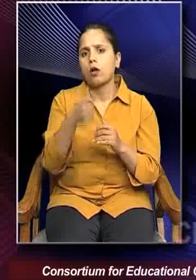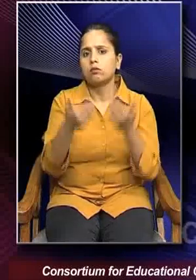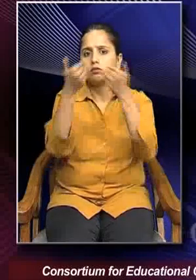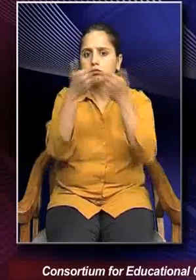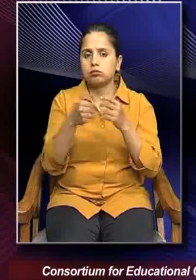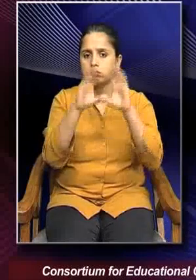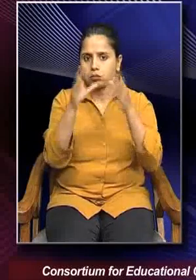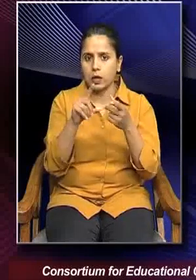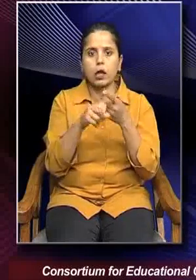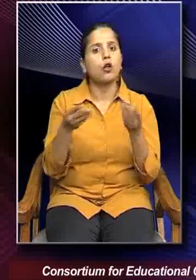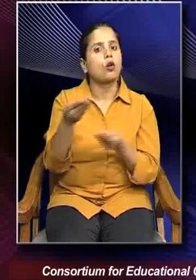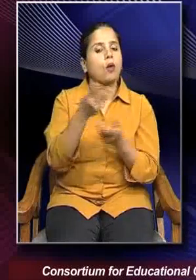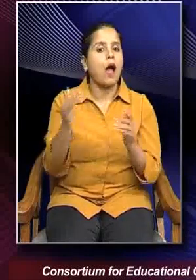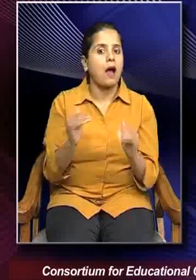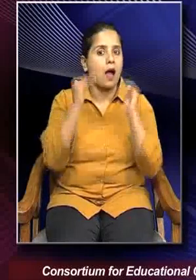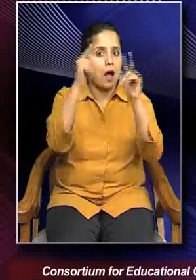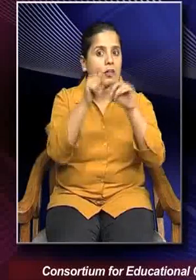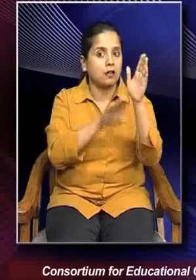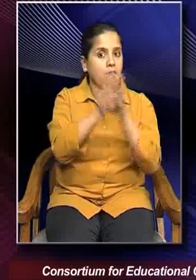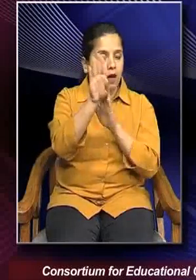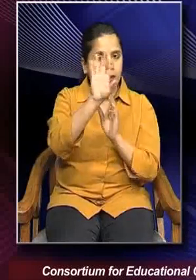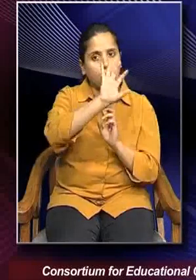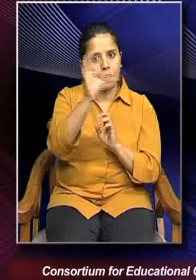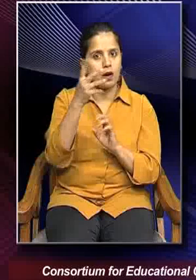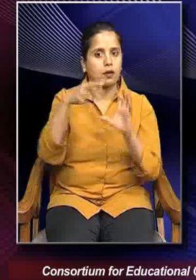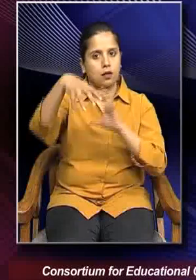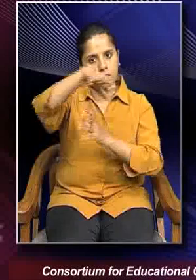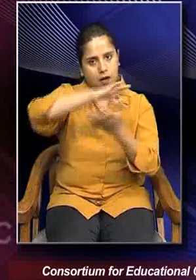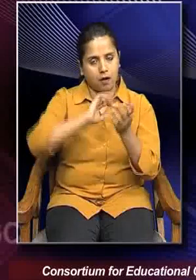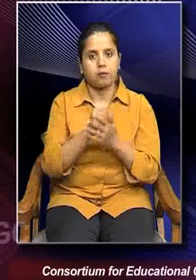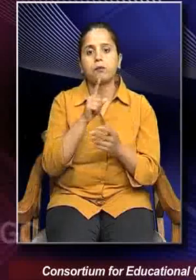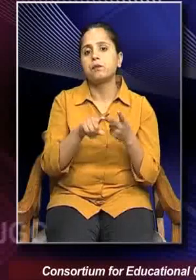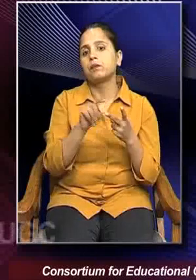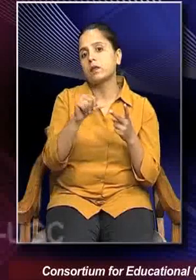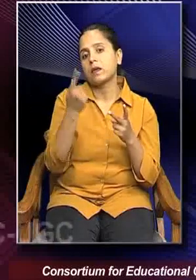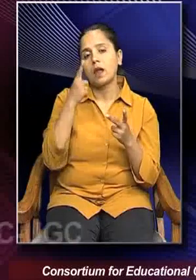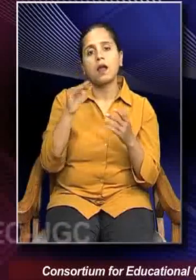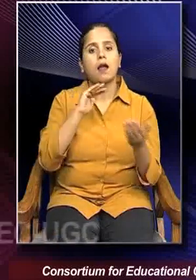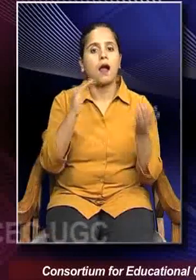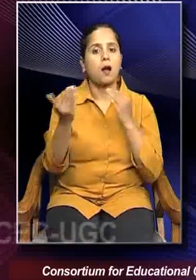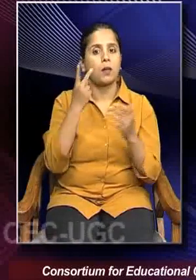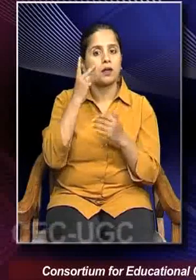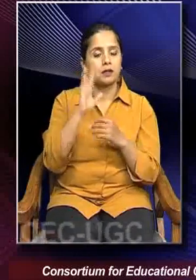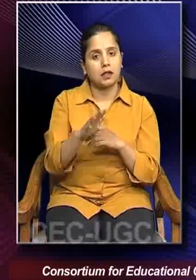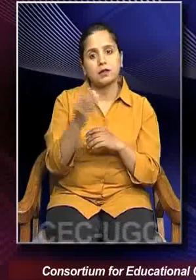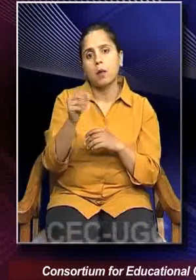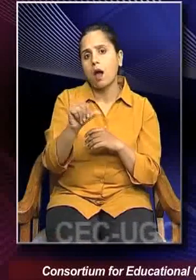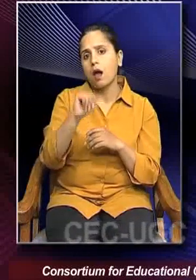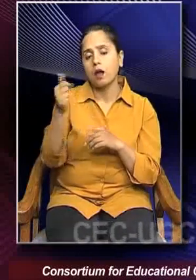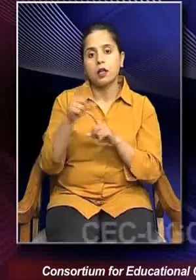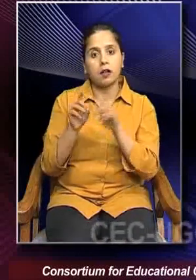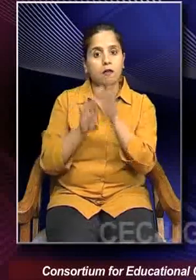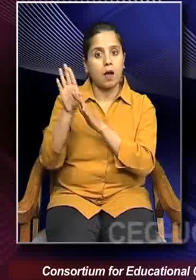as high developed countries on the planet. On the other hand, if you compare these countries with some of the